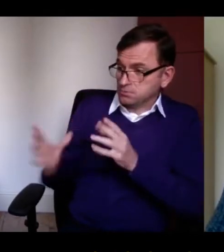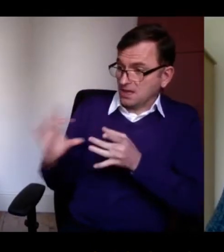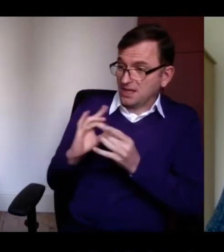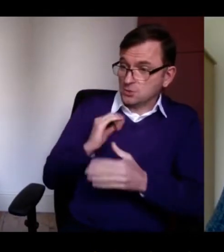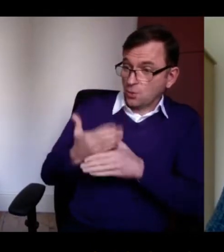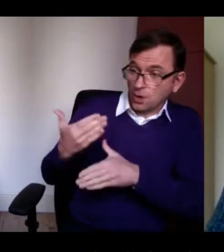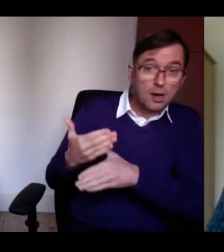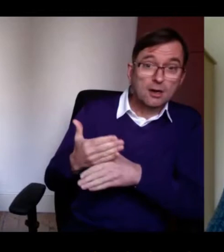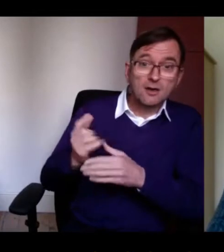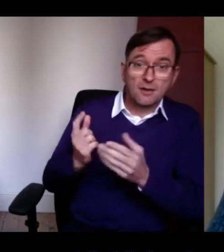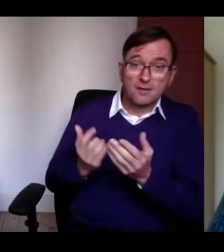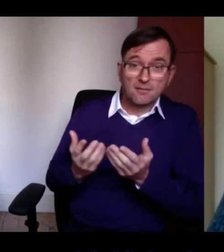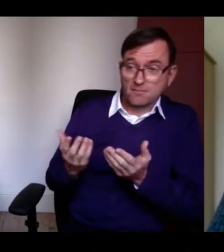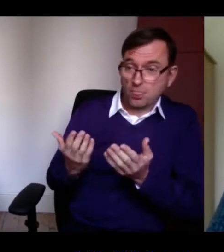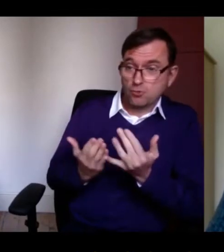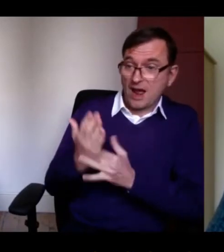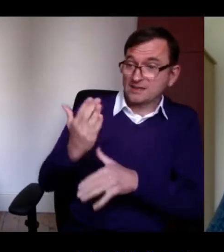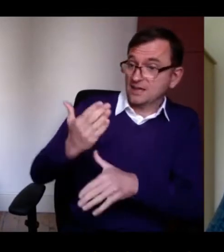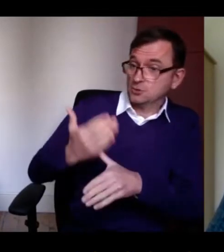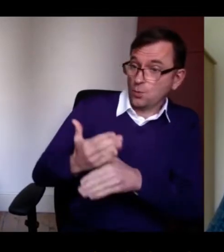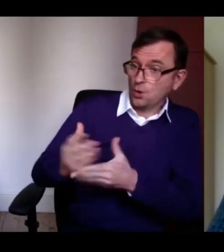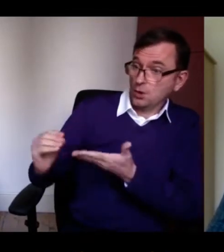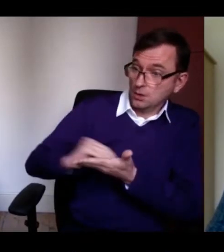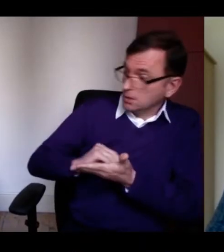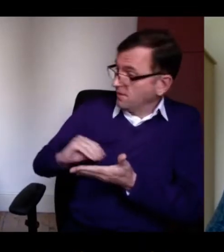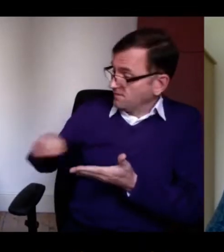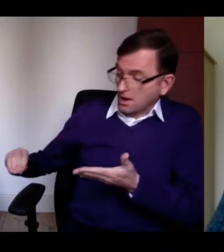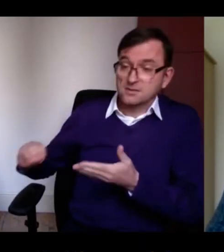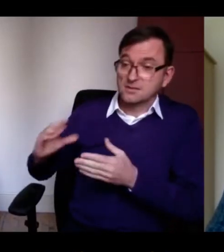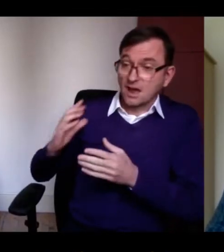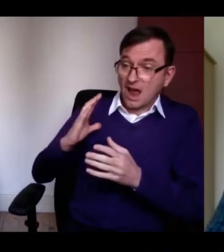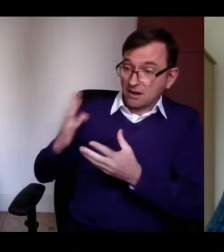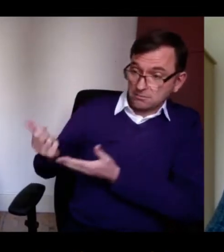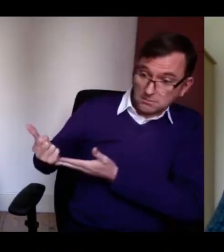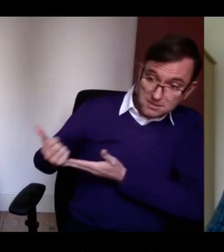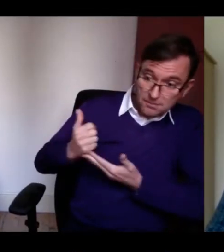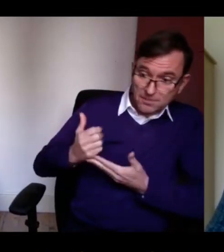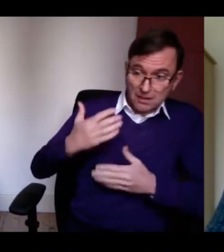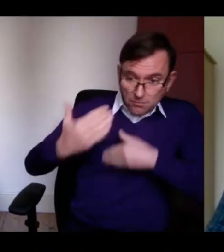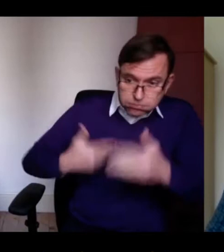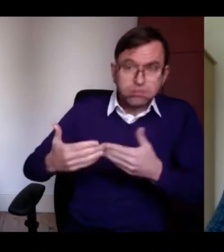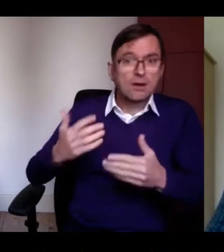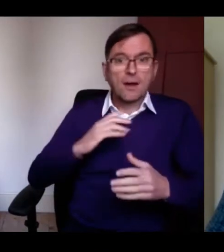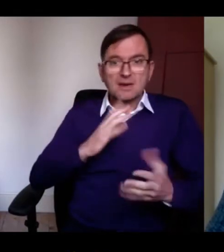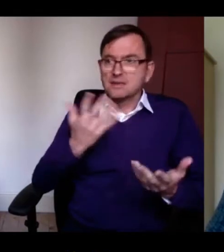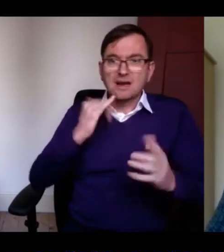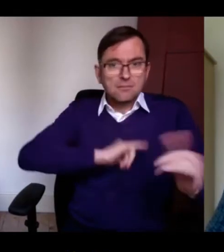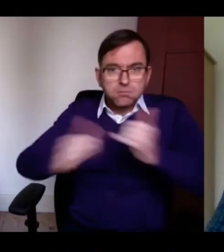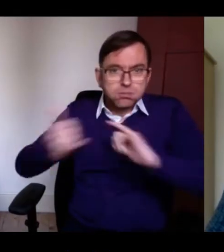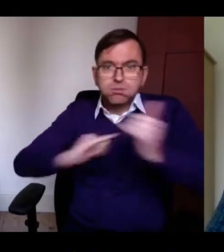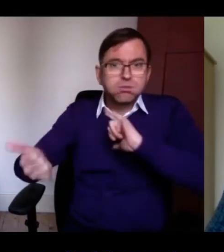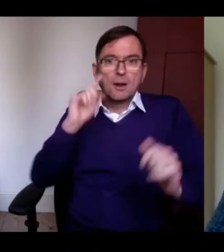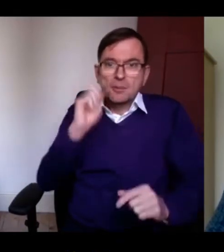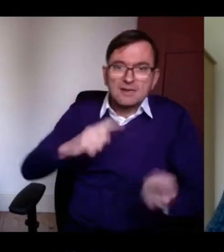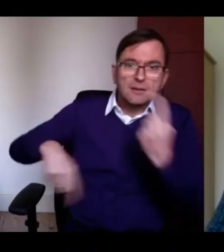allows me to be me every day. So I have an interpreter who works with me every day. And that